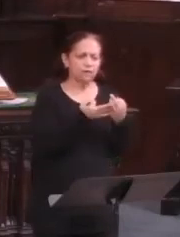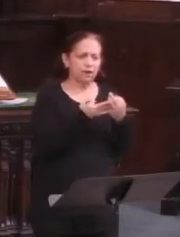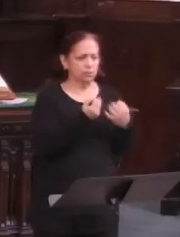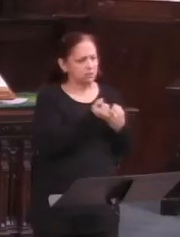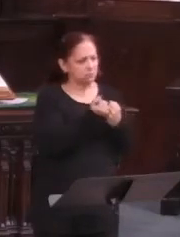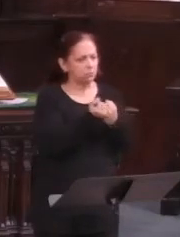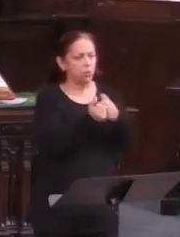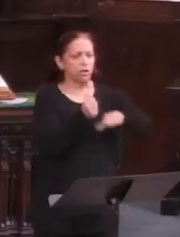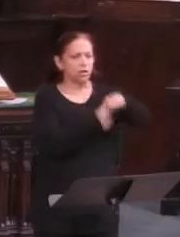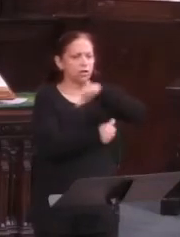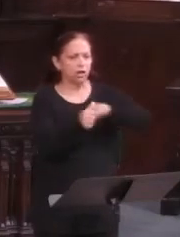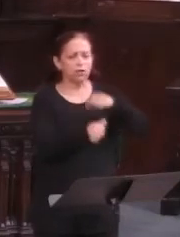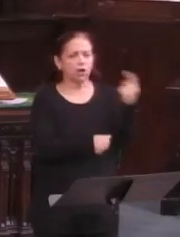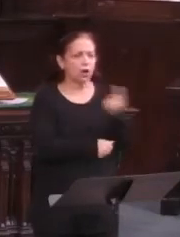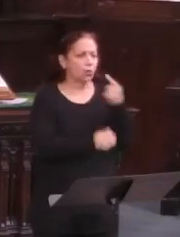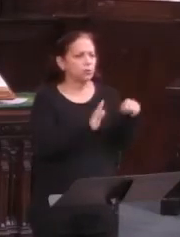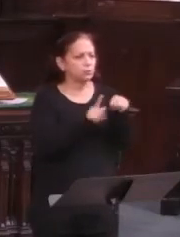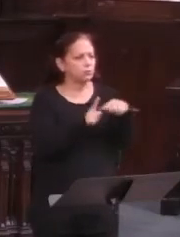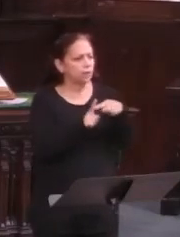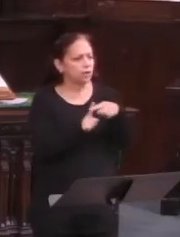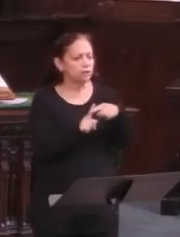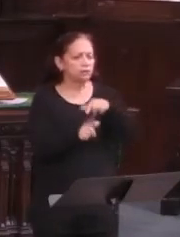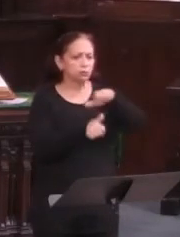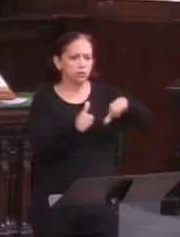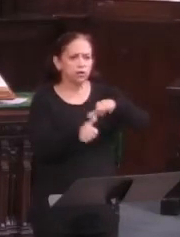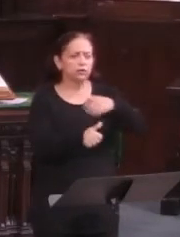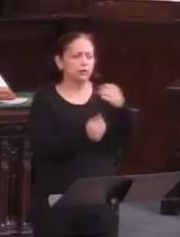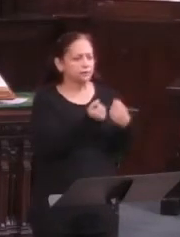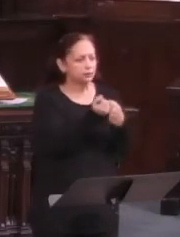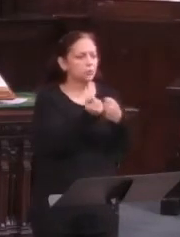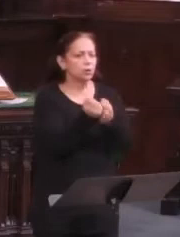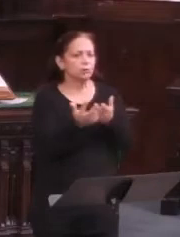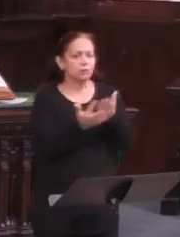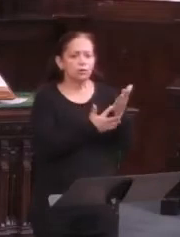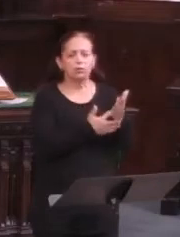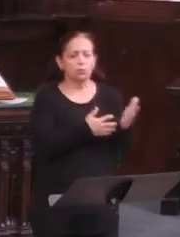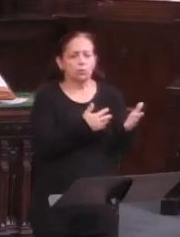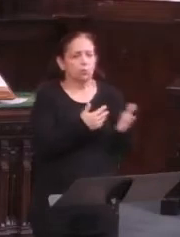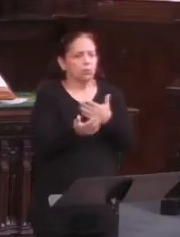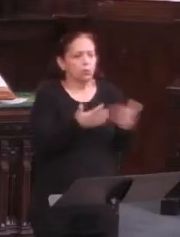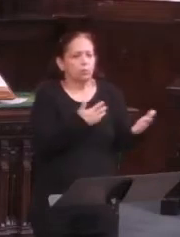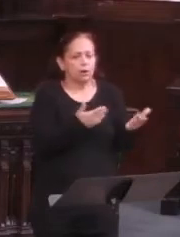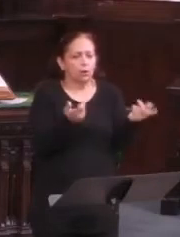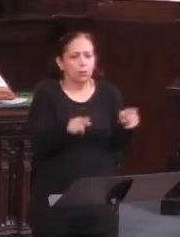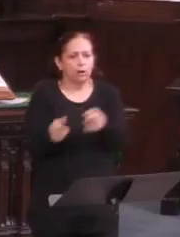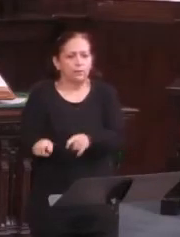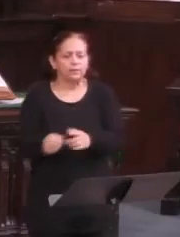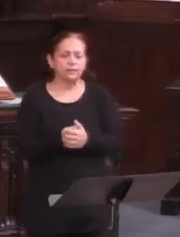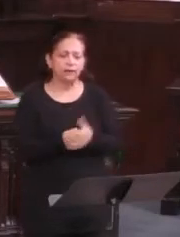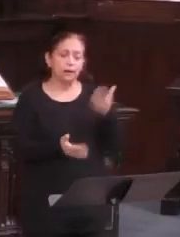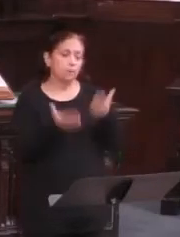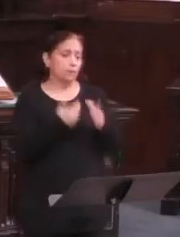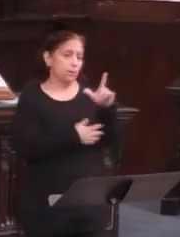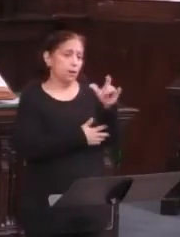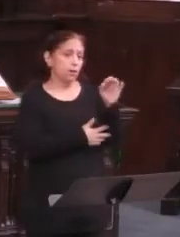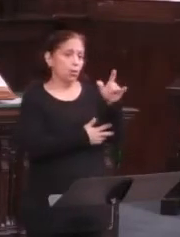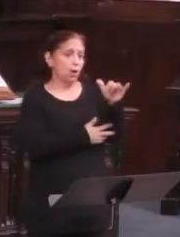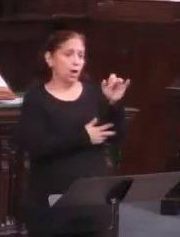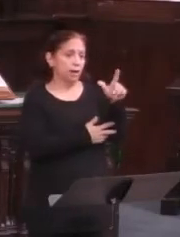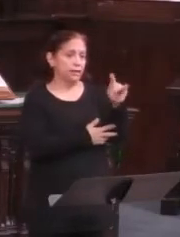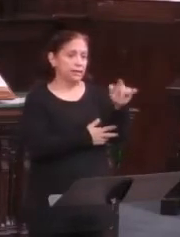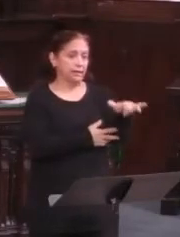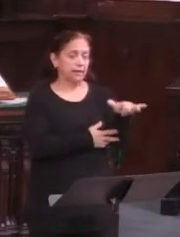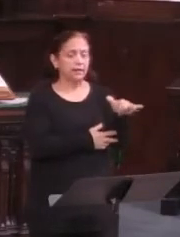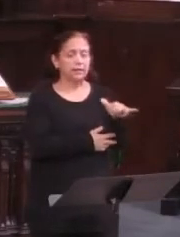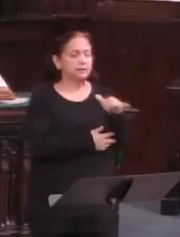another, always lifting one another up and supporting each other through thick and thin. Maybe loyalty doesn't